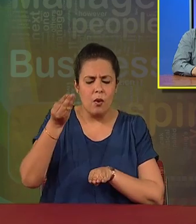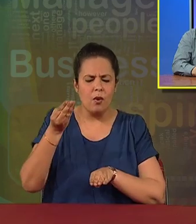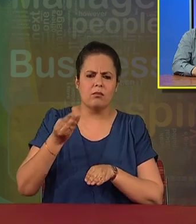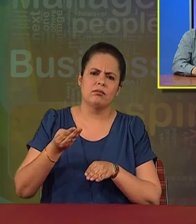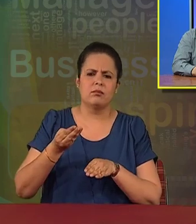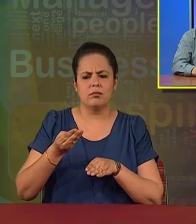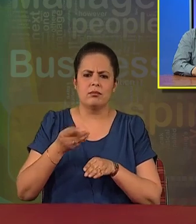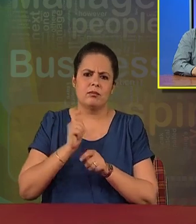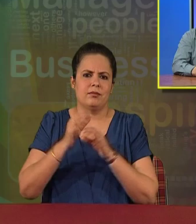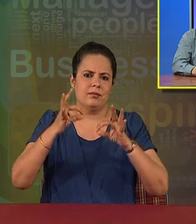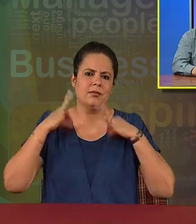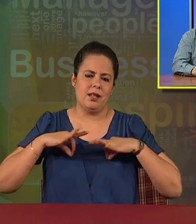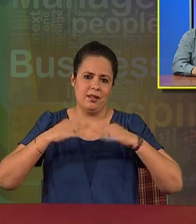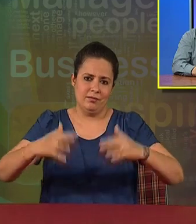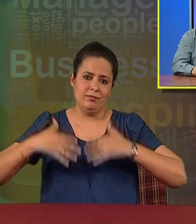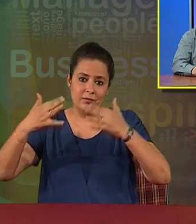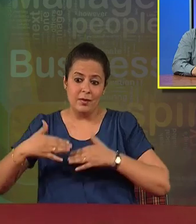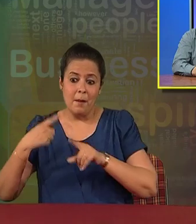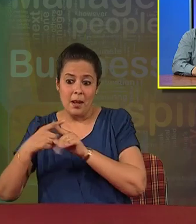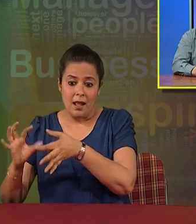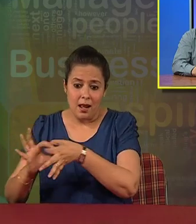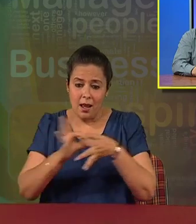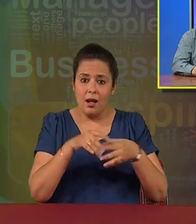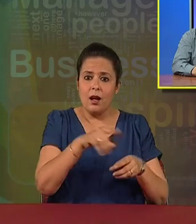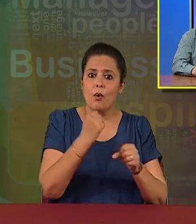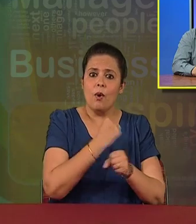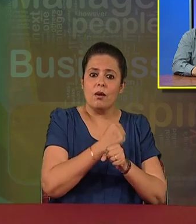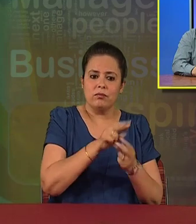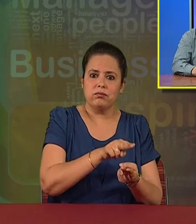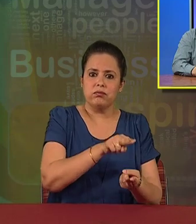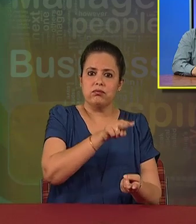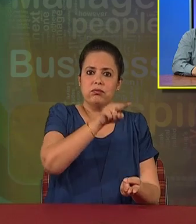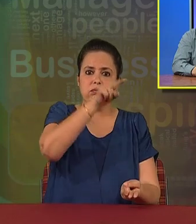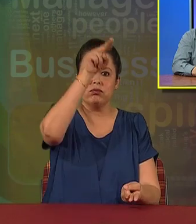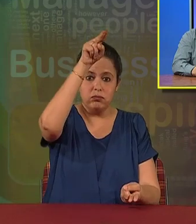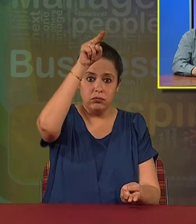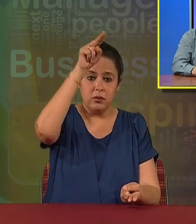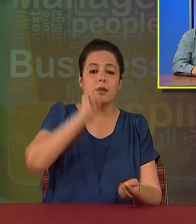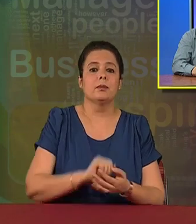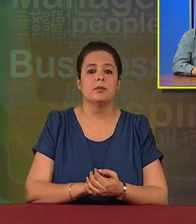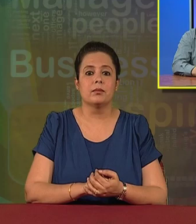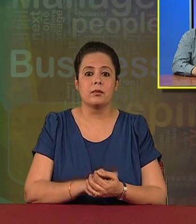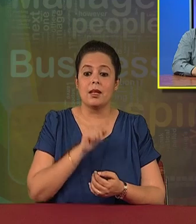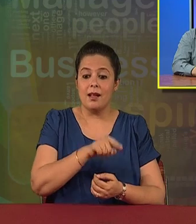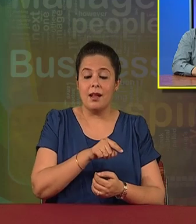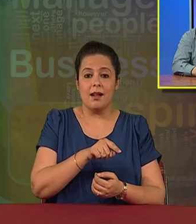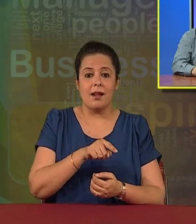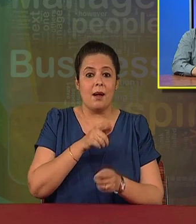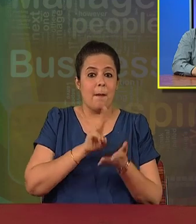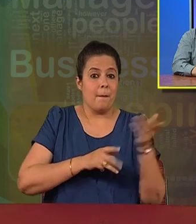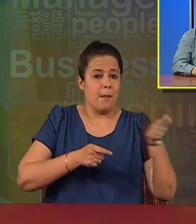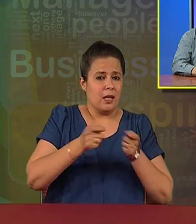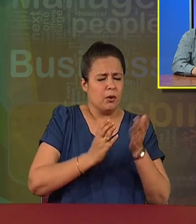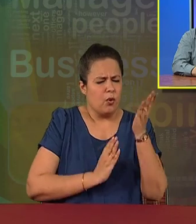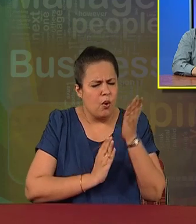money. And in due course, the production of the organization will automatically increase. So in this way, the management